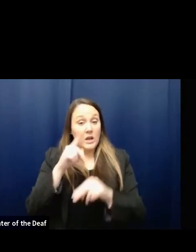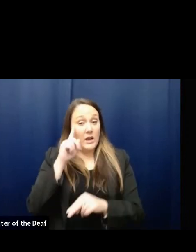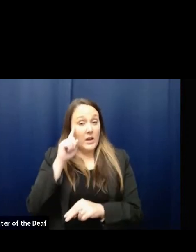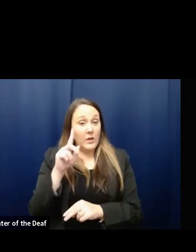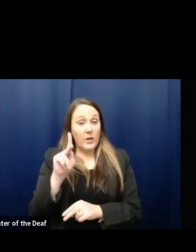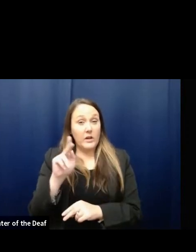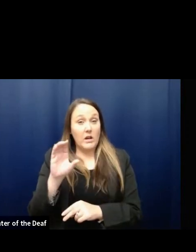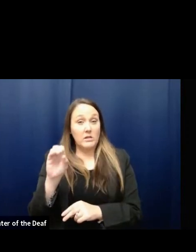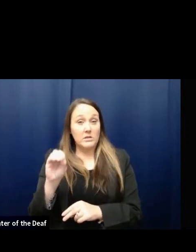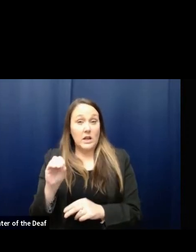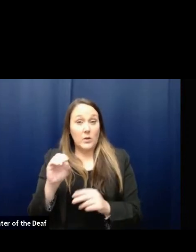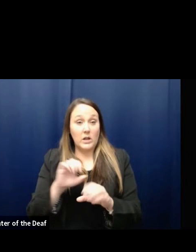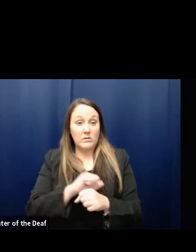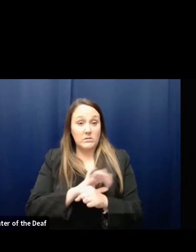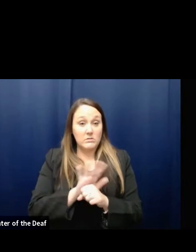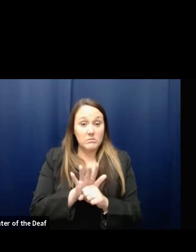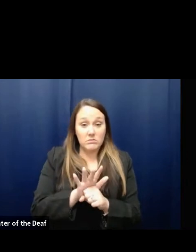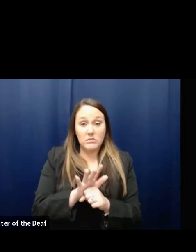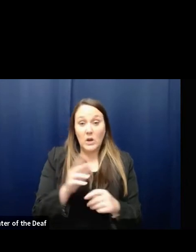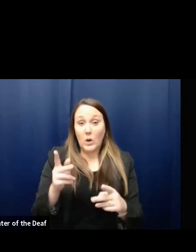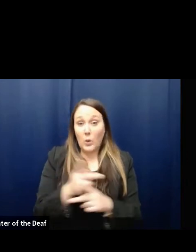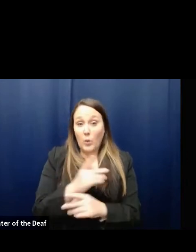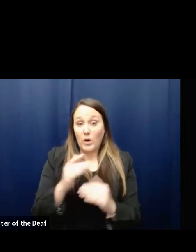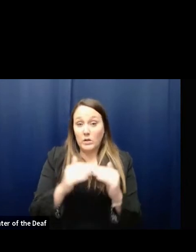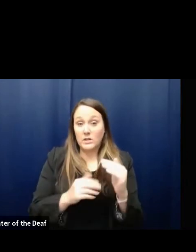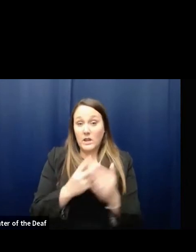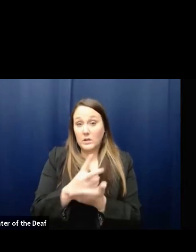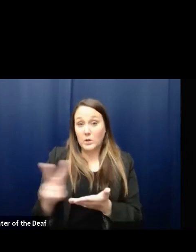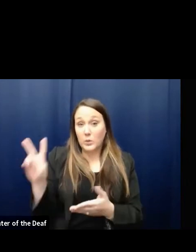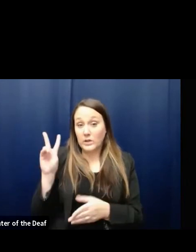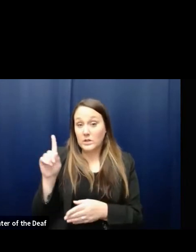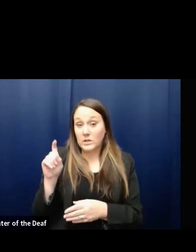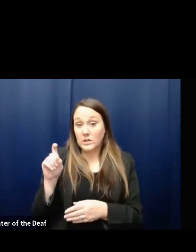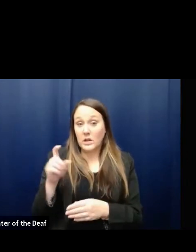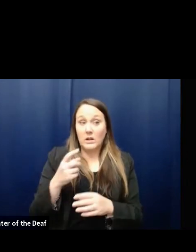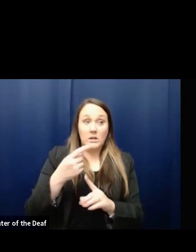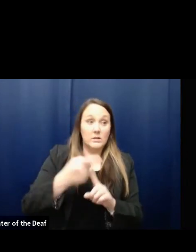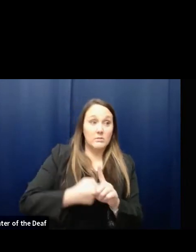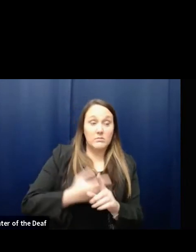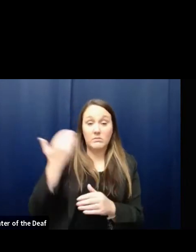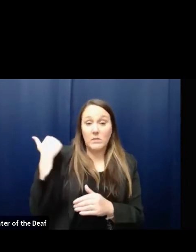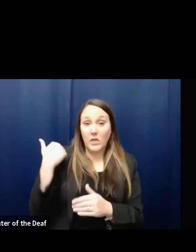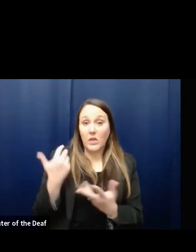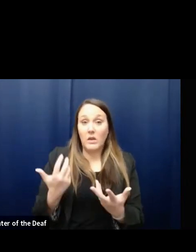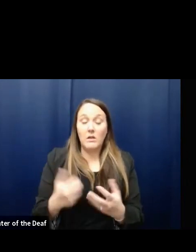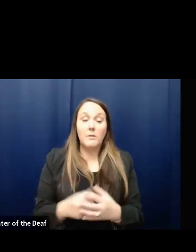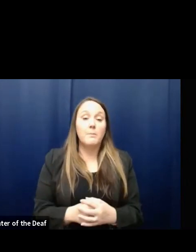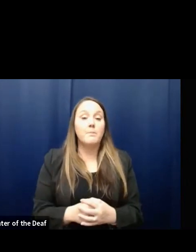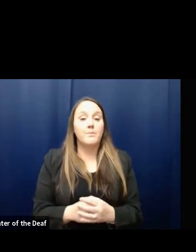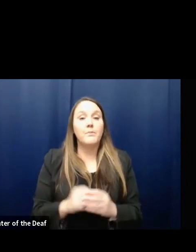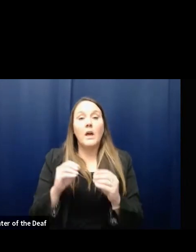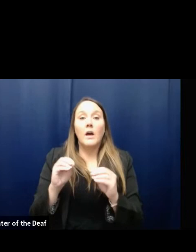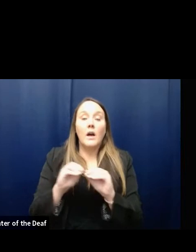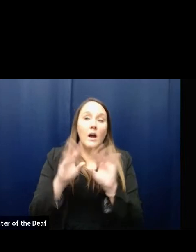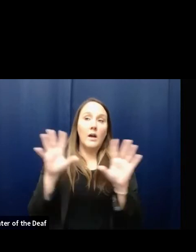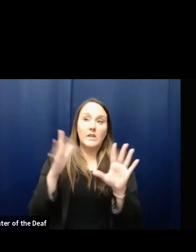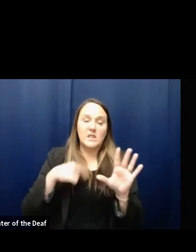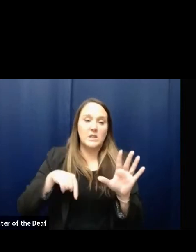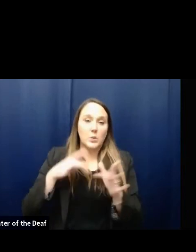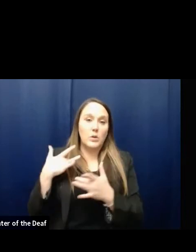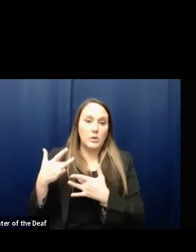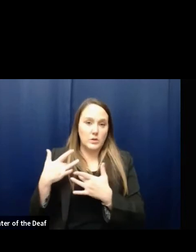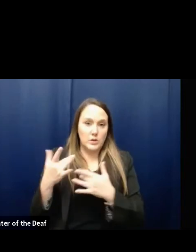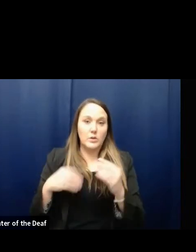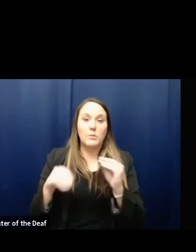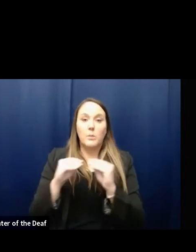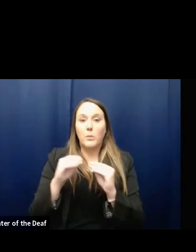County's COVID-19 situation is worse than it was 2 weeks ago, last month? Obviously, we're concerned. We have more